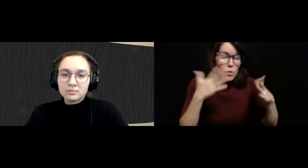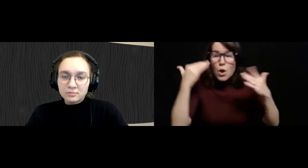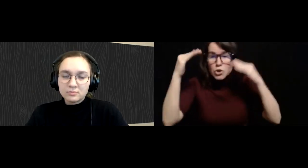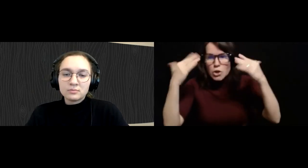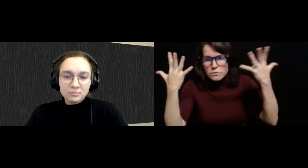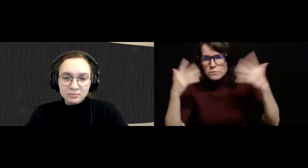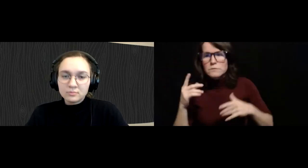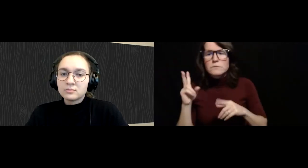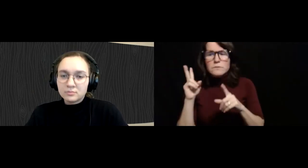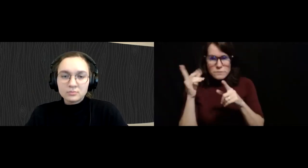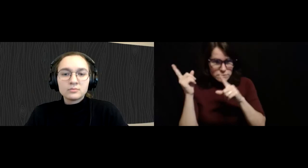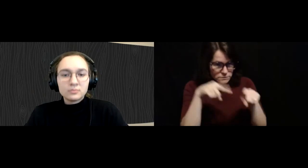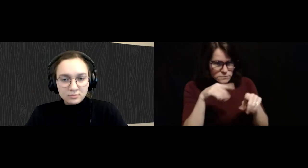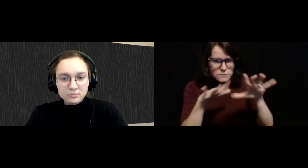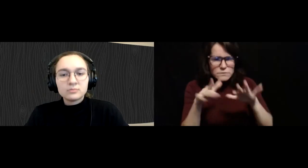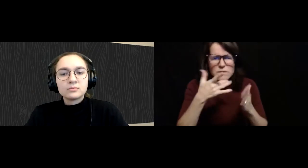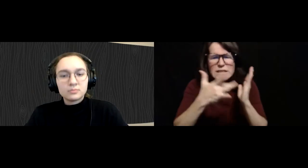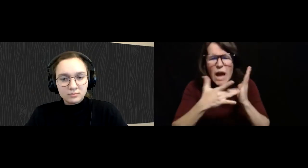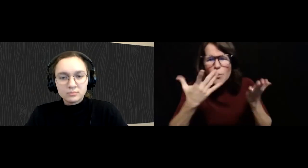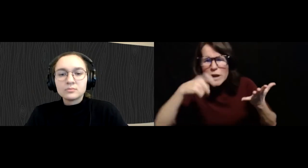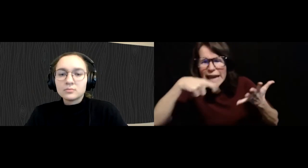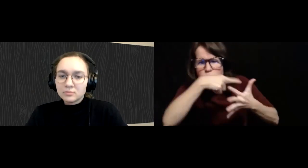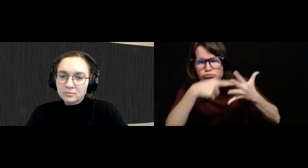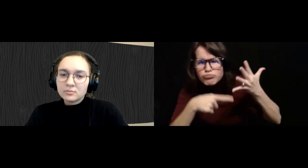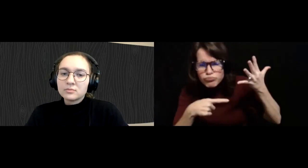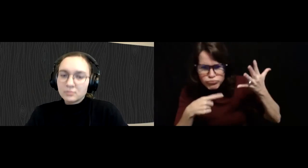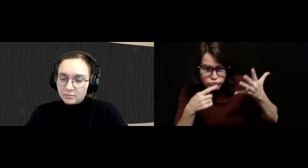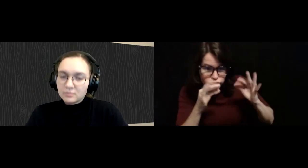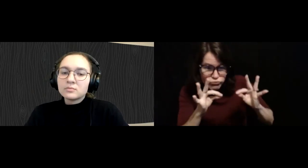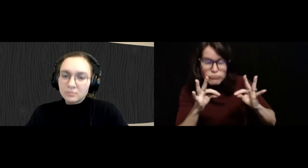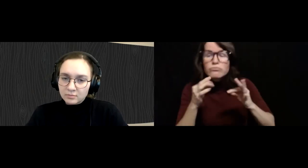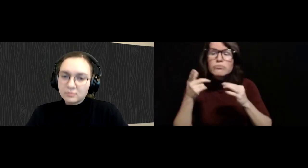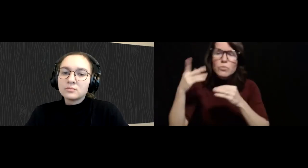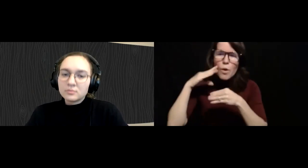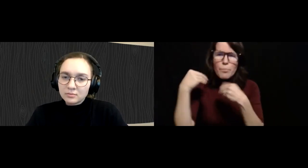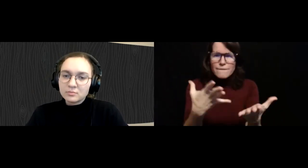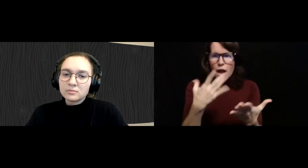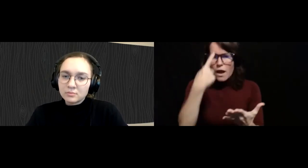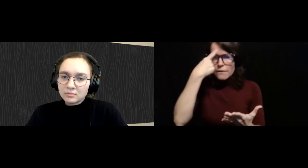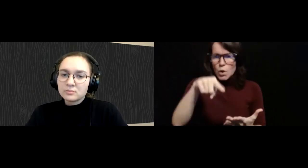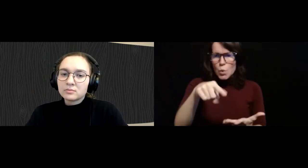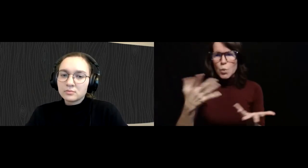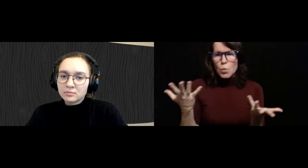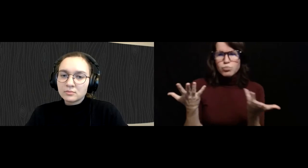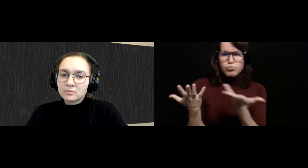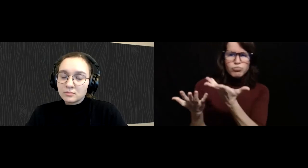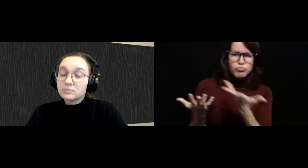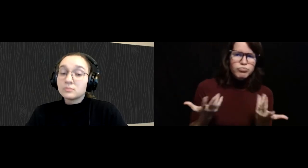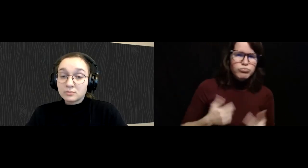one of these things if it's for children and adults. But it wants to know what kind of technology that you need,